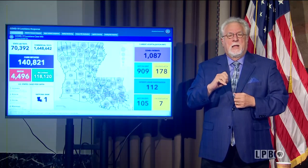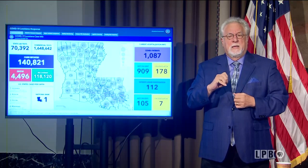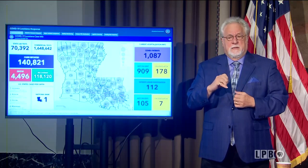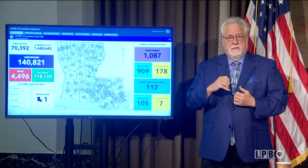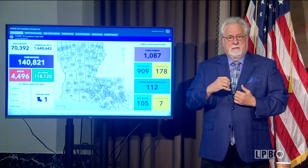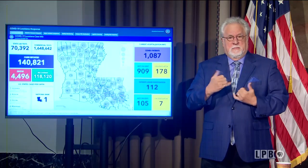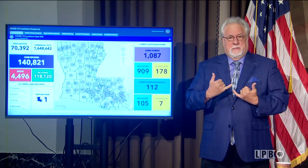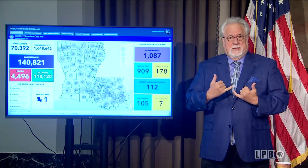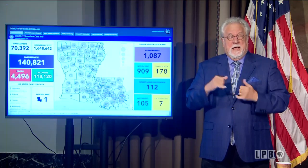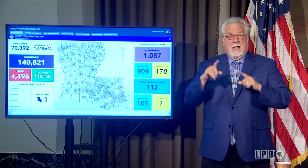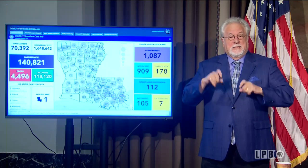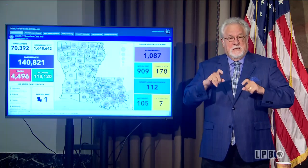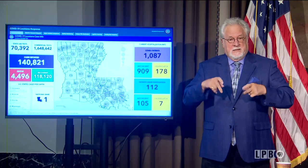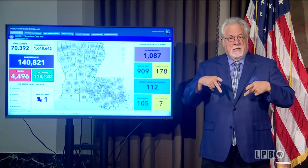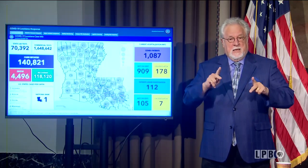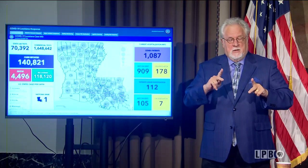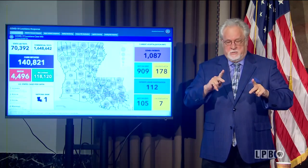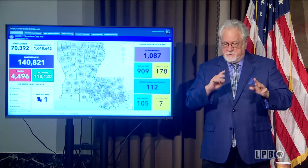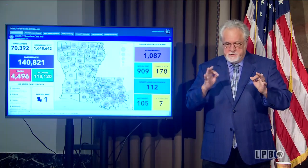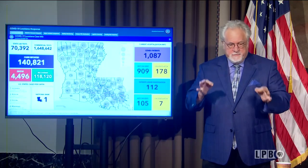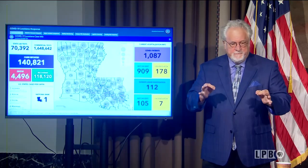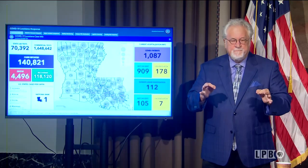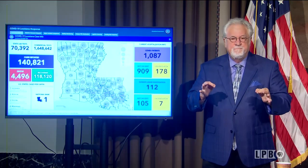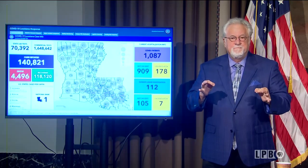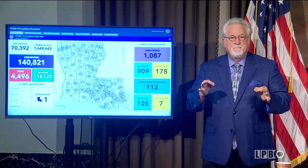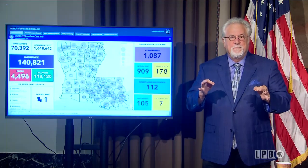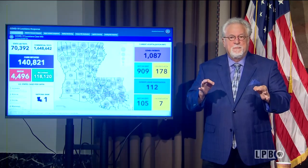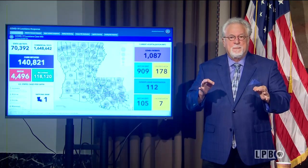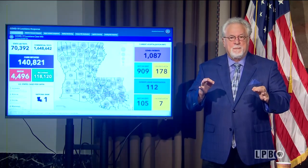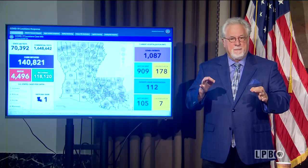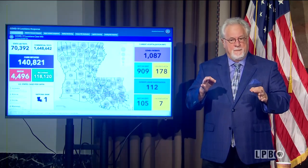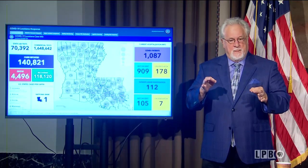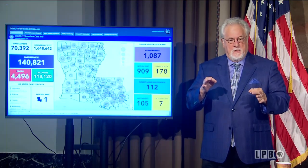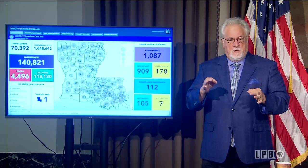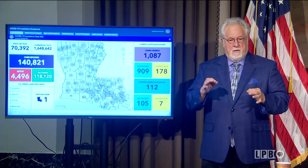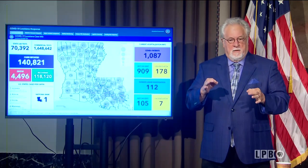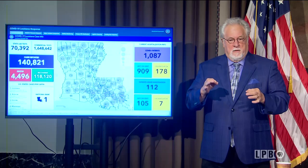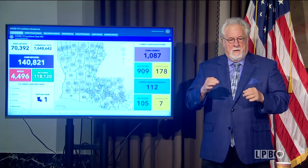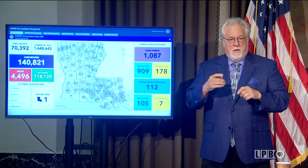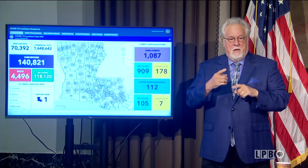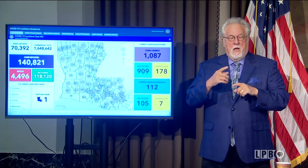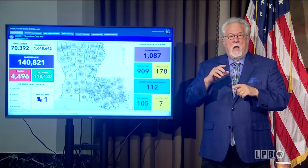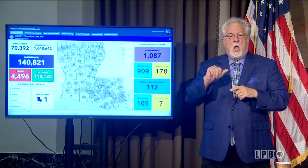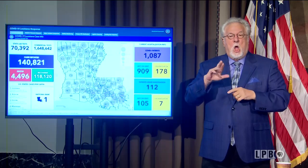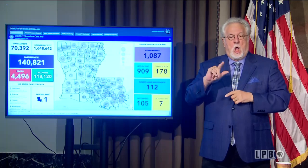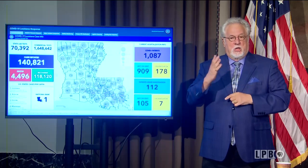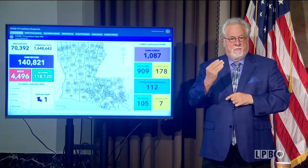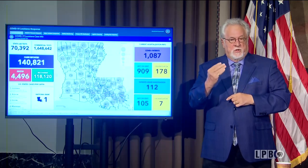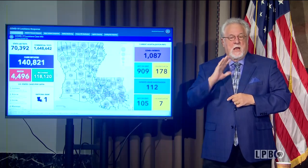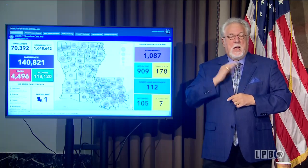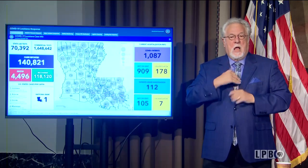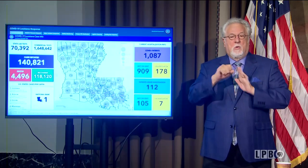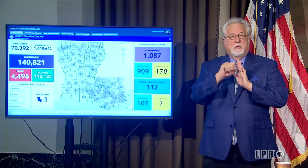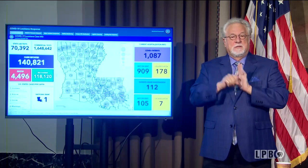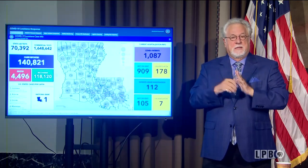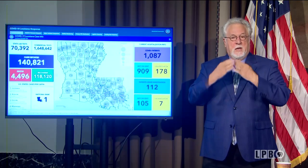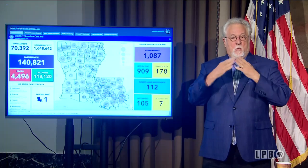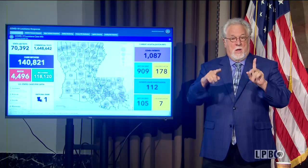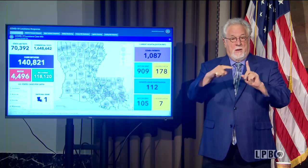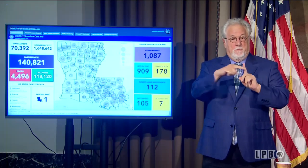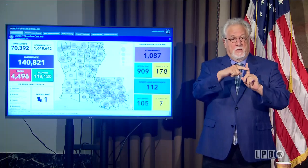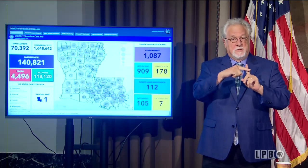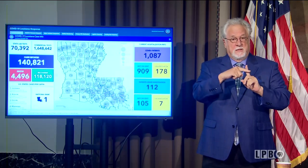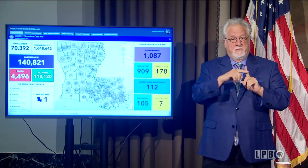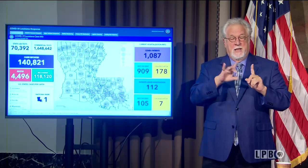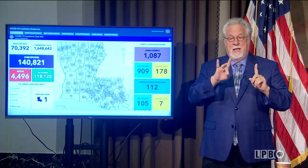presently, the testing has allowed us to determine that as of the August the 14th, our statewide positivity rate